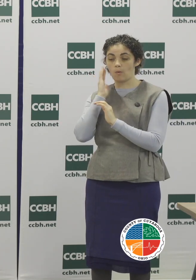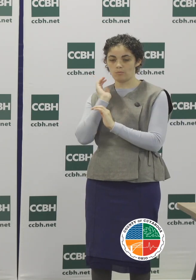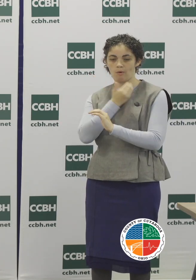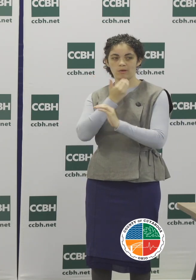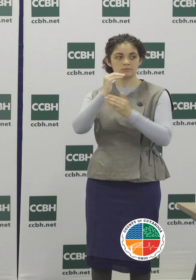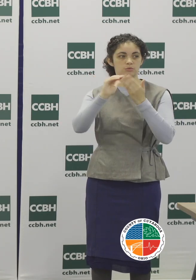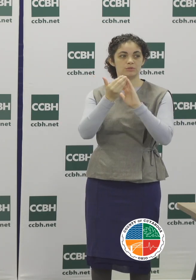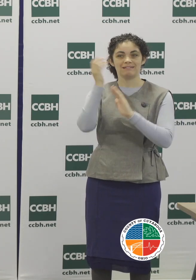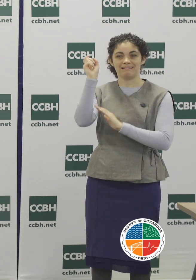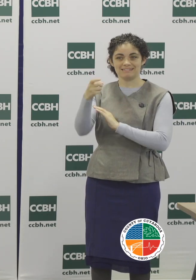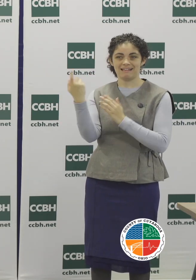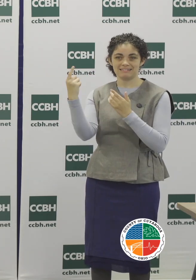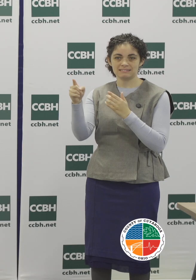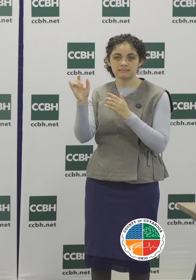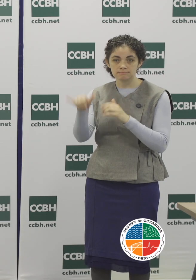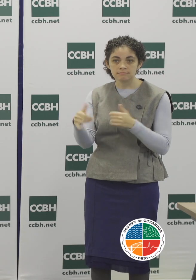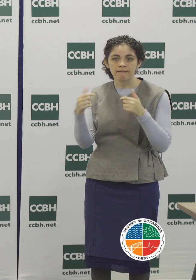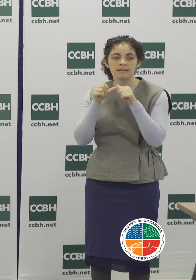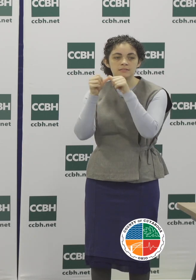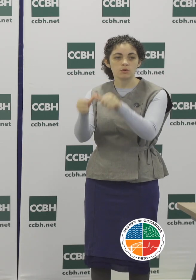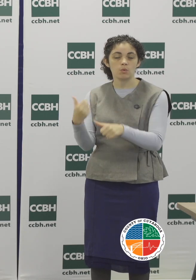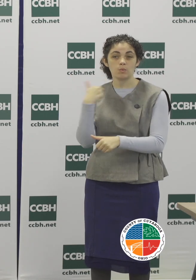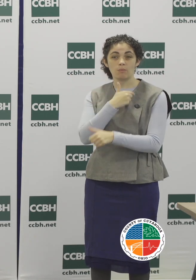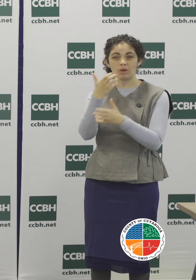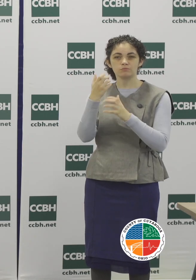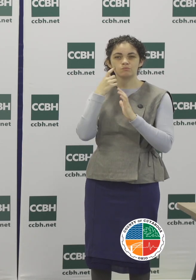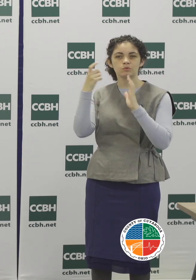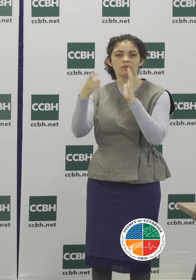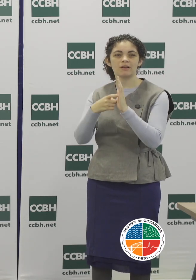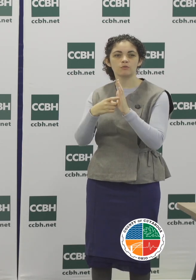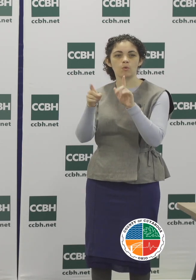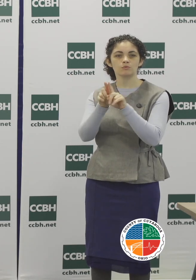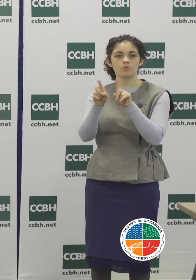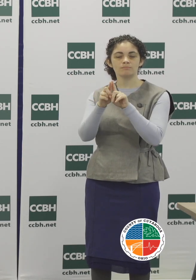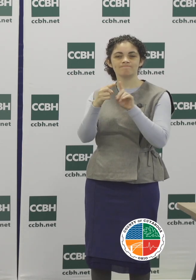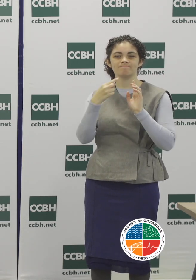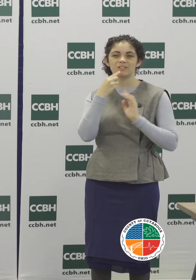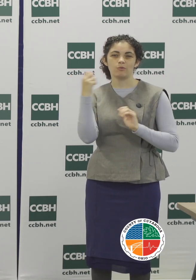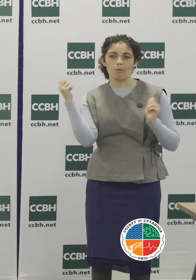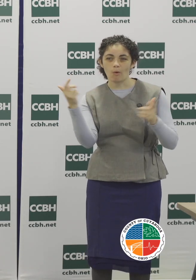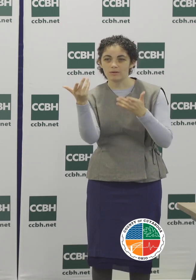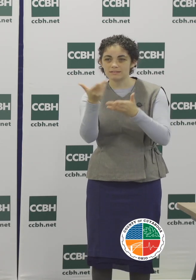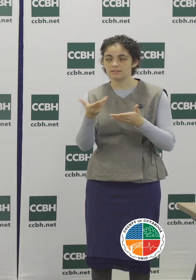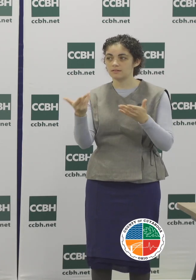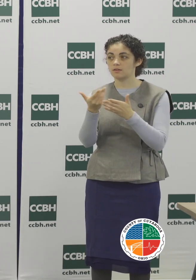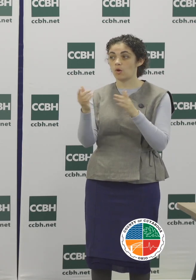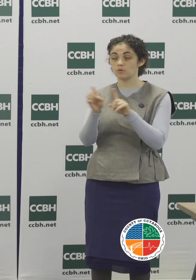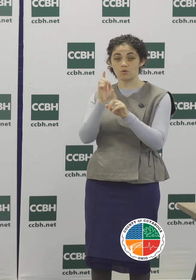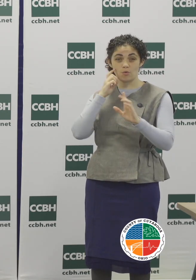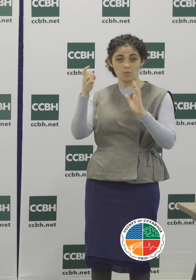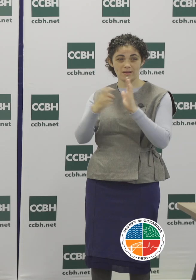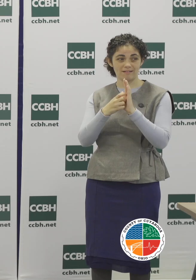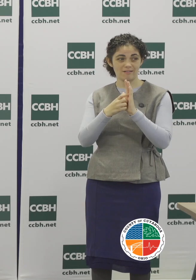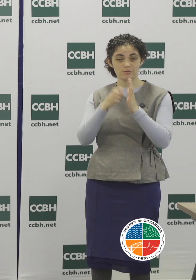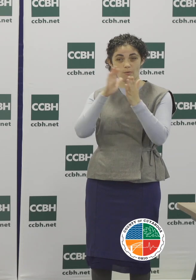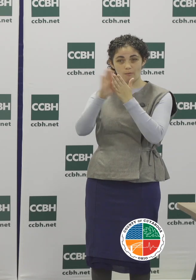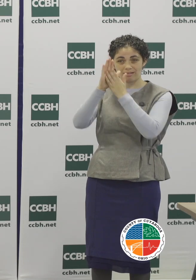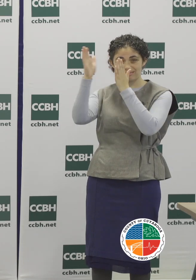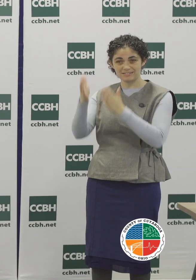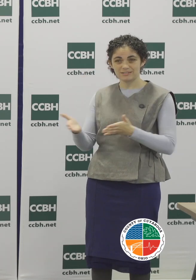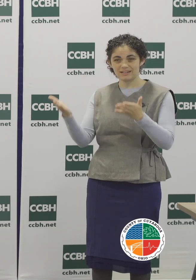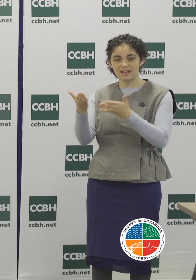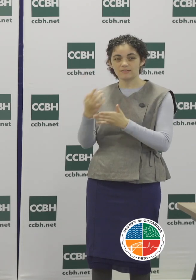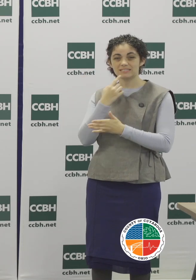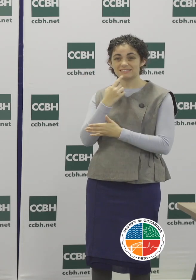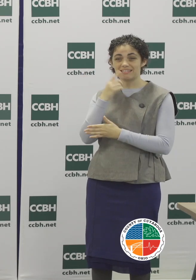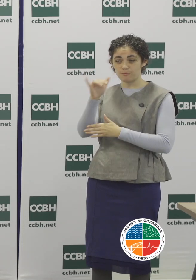community needs. And so I just want to recognize them publicly. I also want to recognize our sanitarians. I've talked